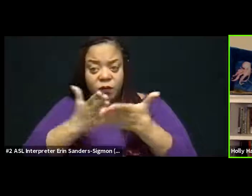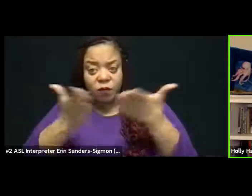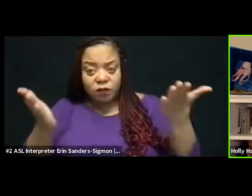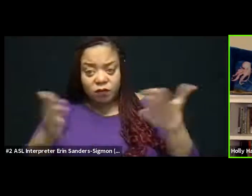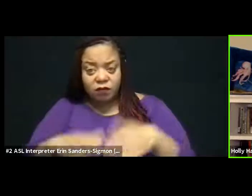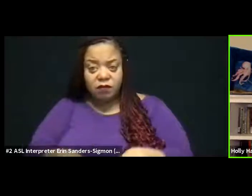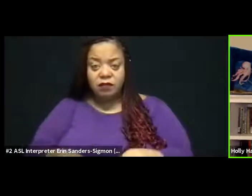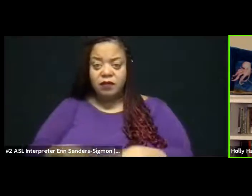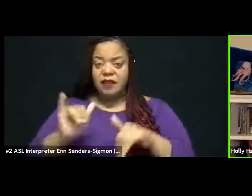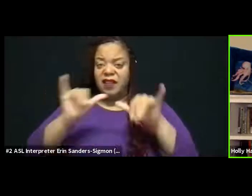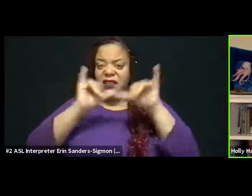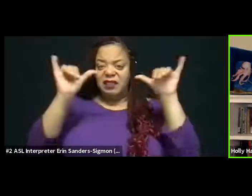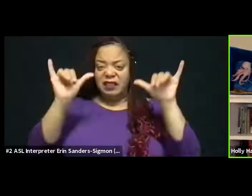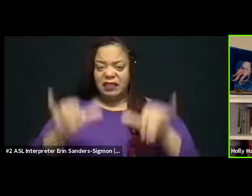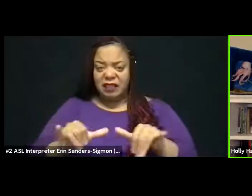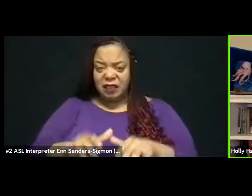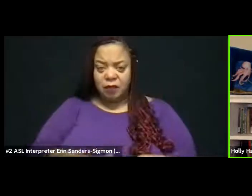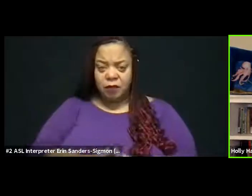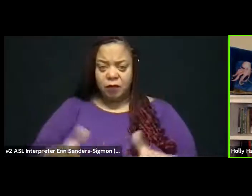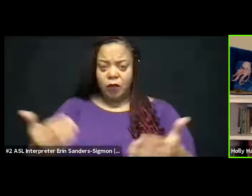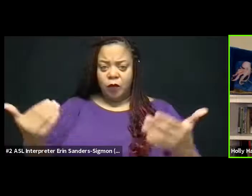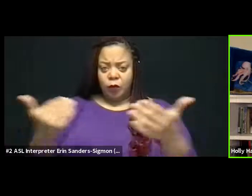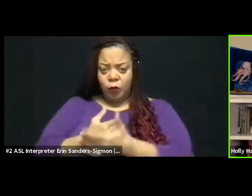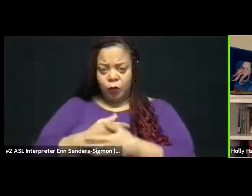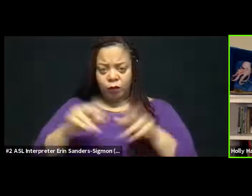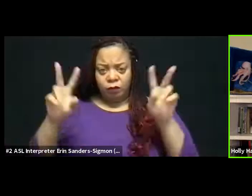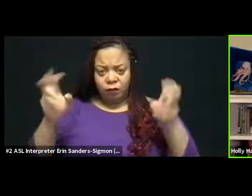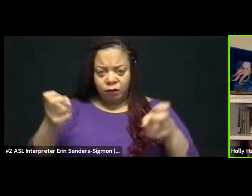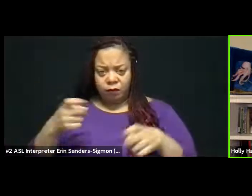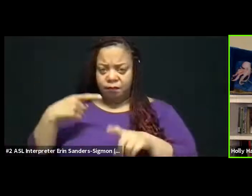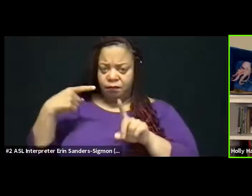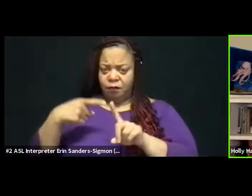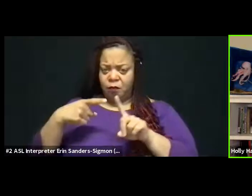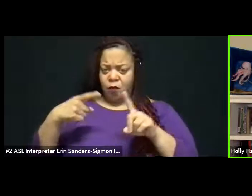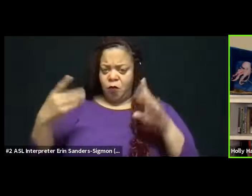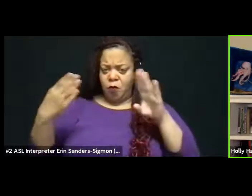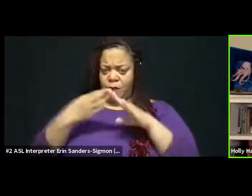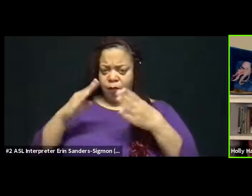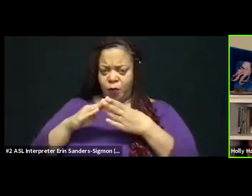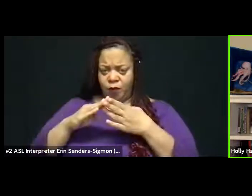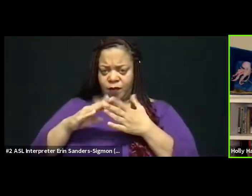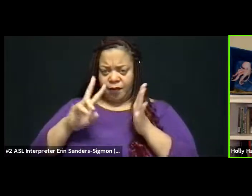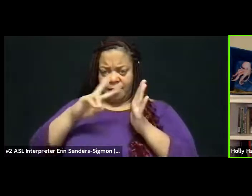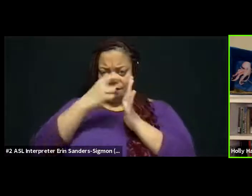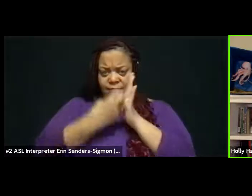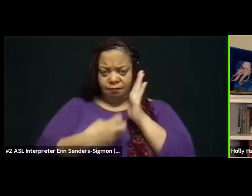a new conversation centered on what community really means and made people